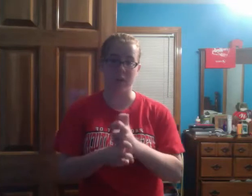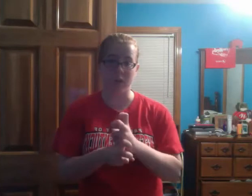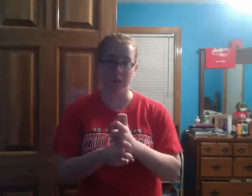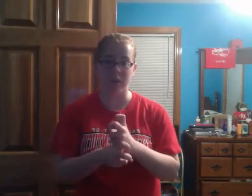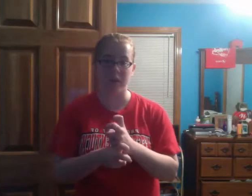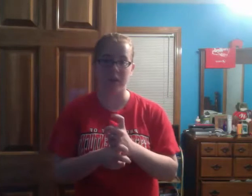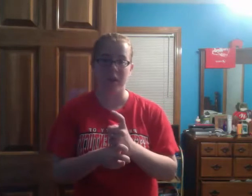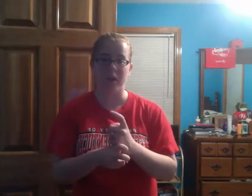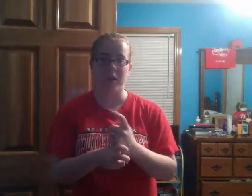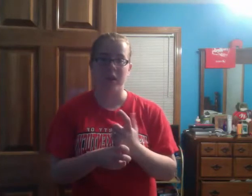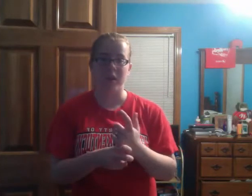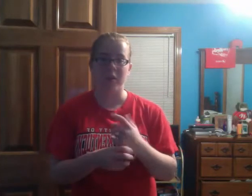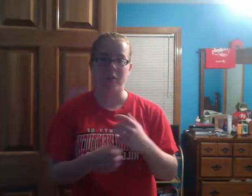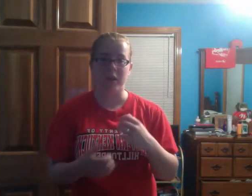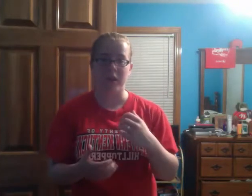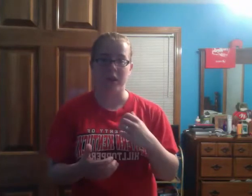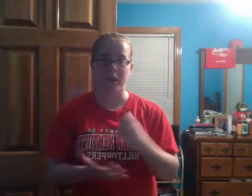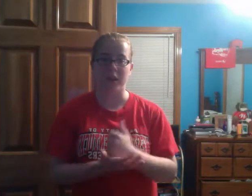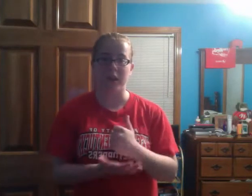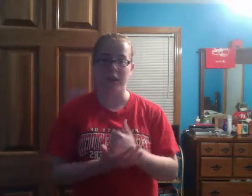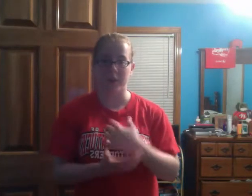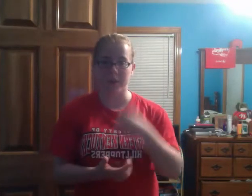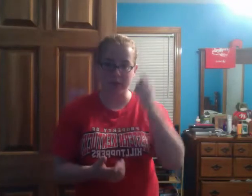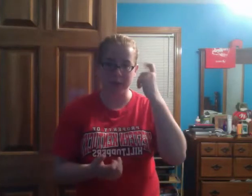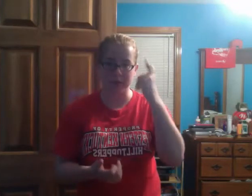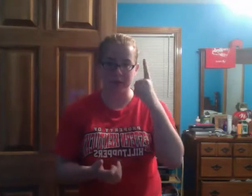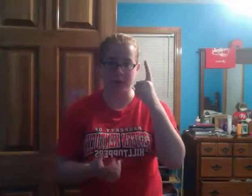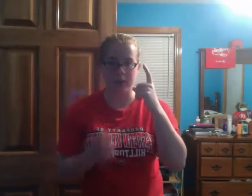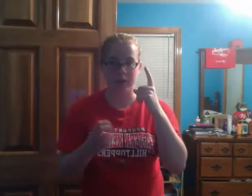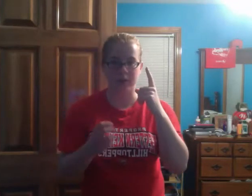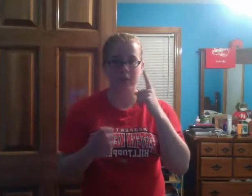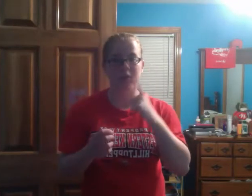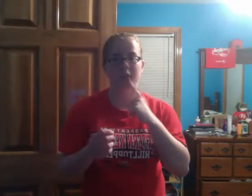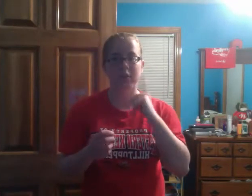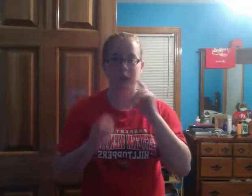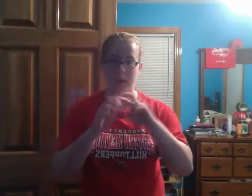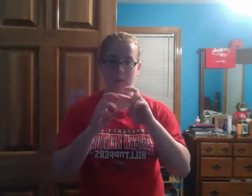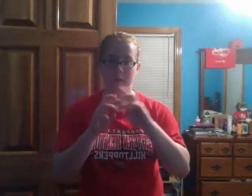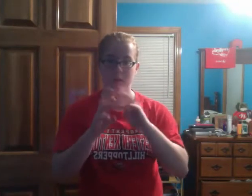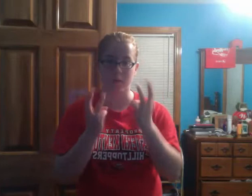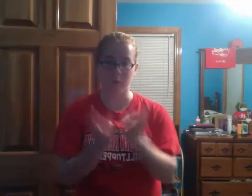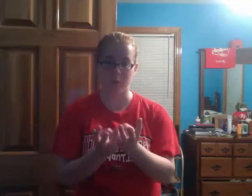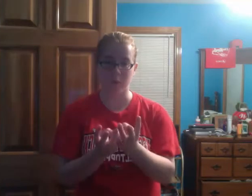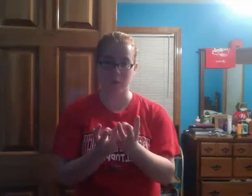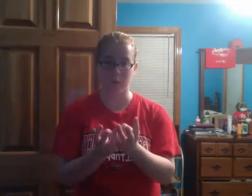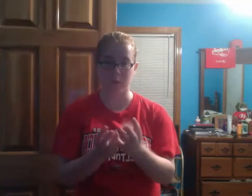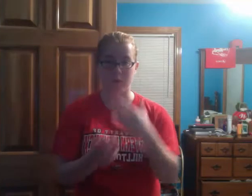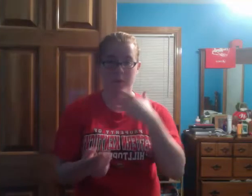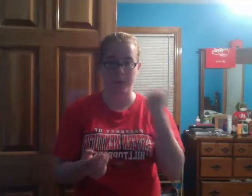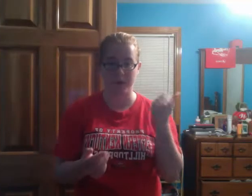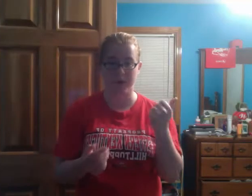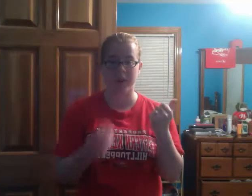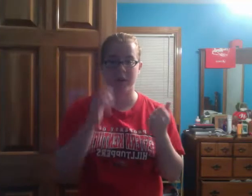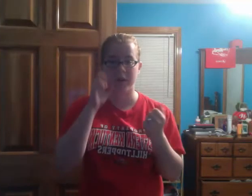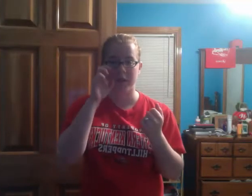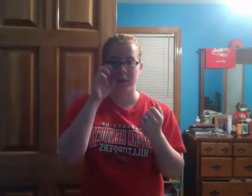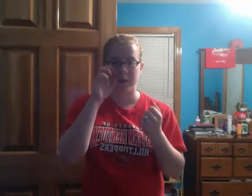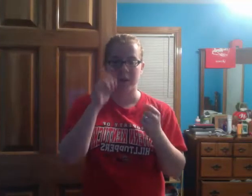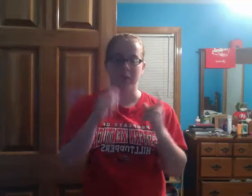hard really helped me understand the deaf world better.